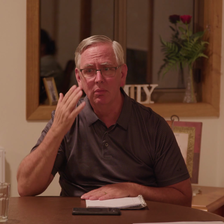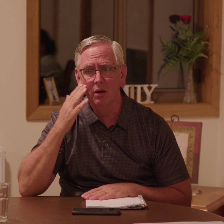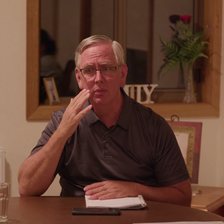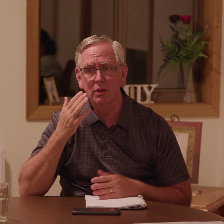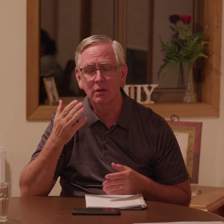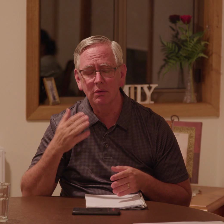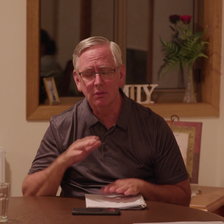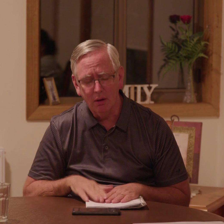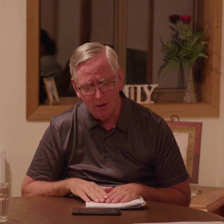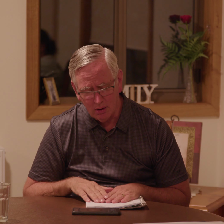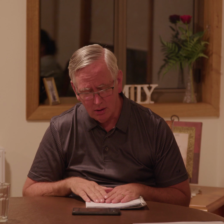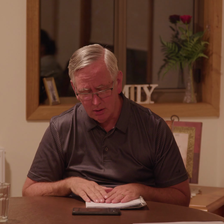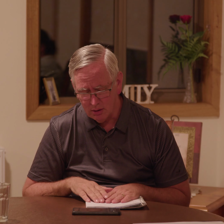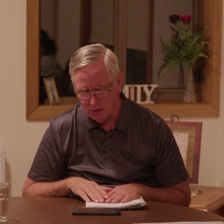My mom died.